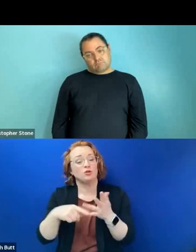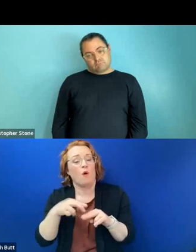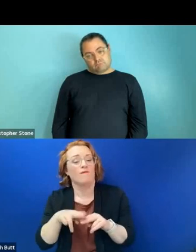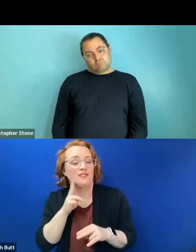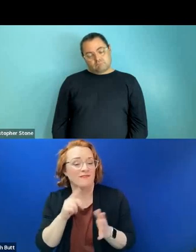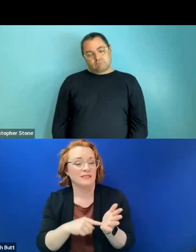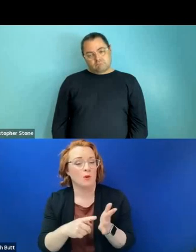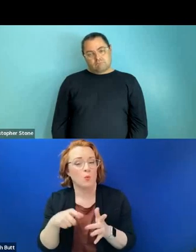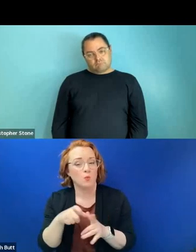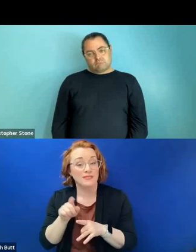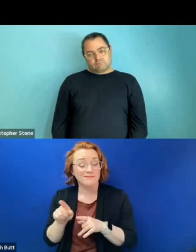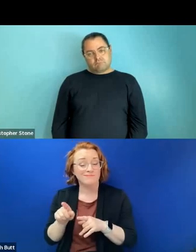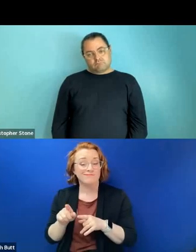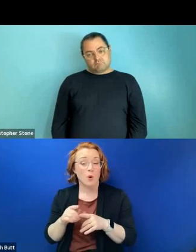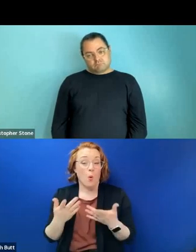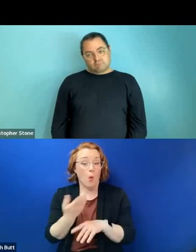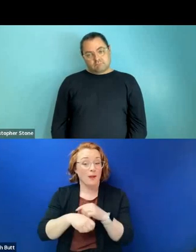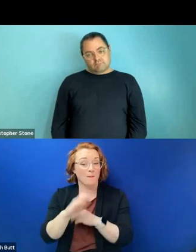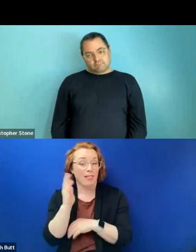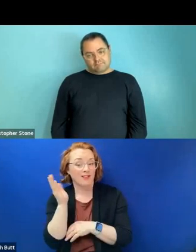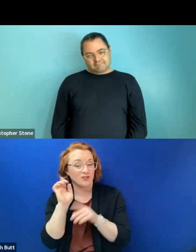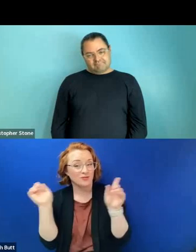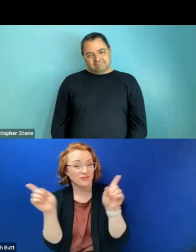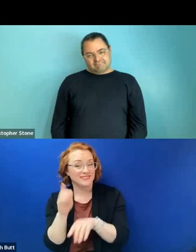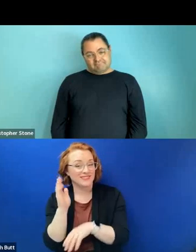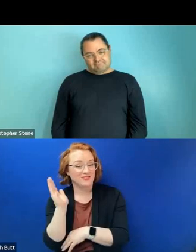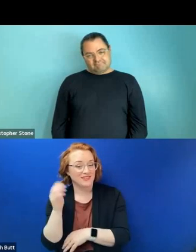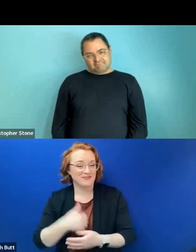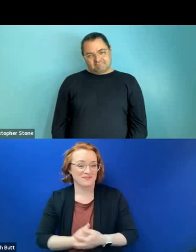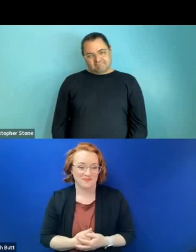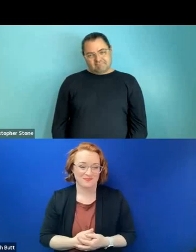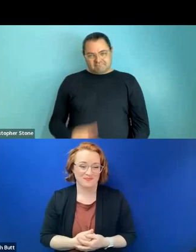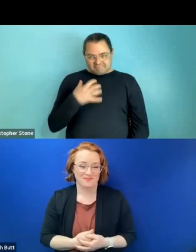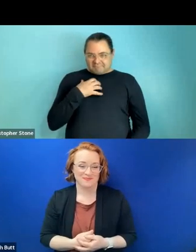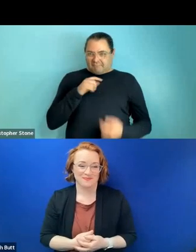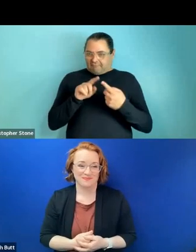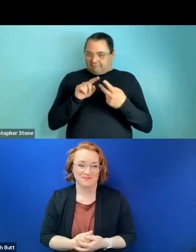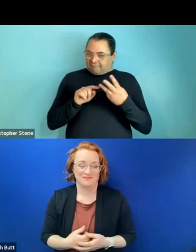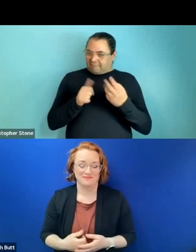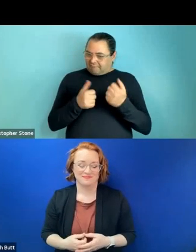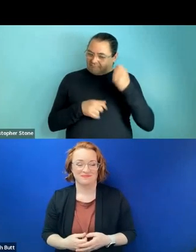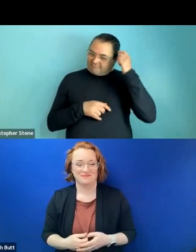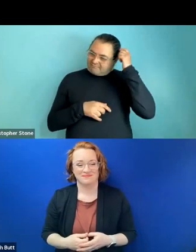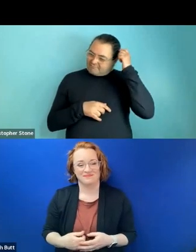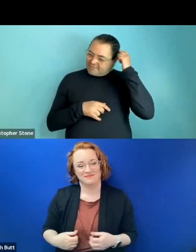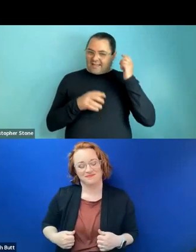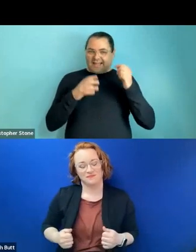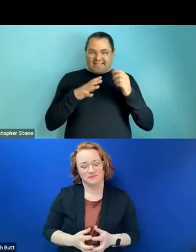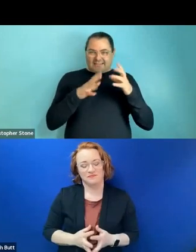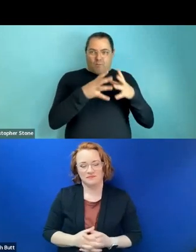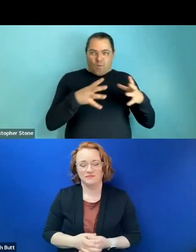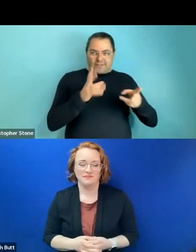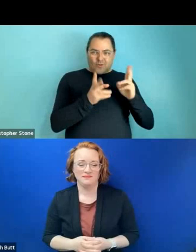well. Yeah. Or lecturers, university lecturers. For sure. And I suppose whilst we need more and more people